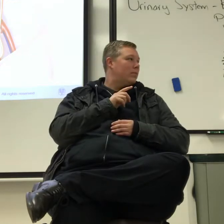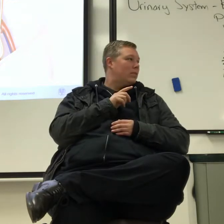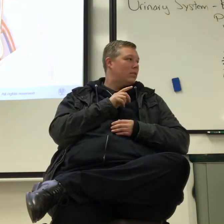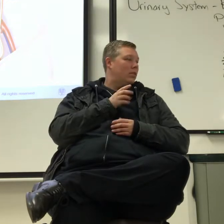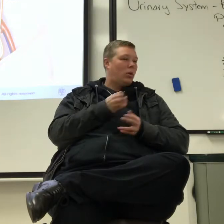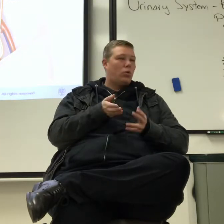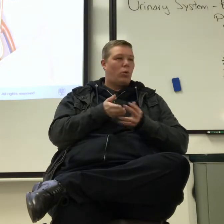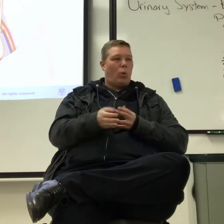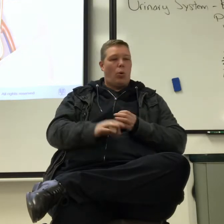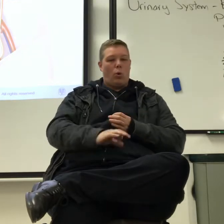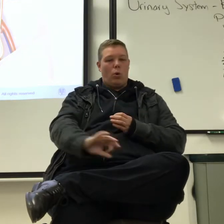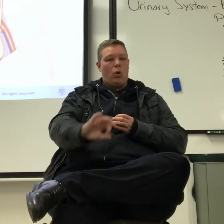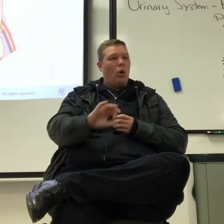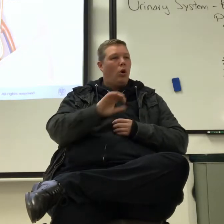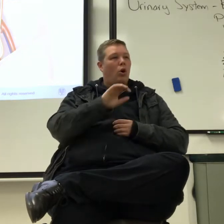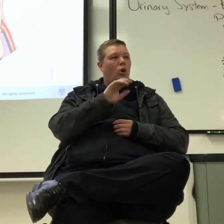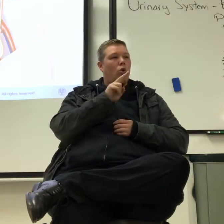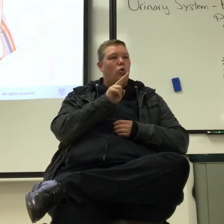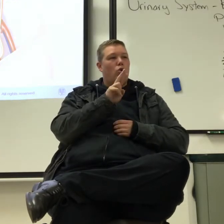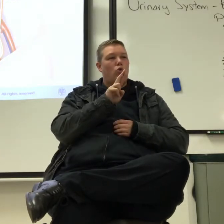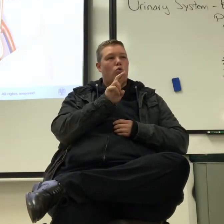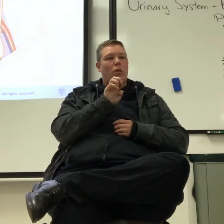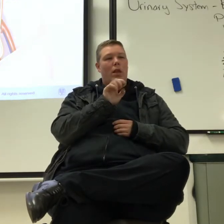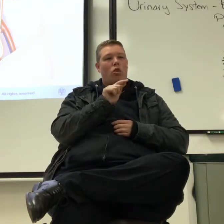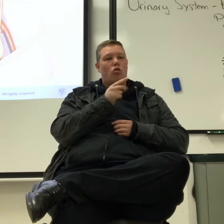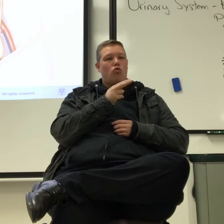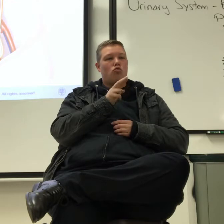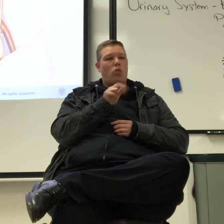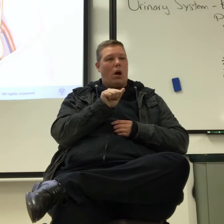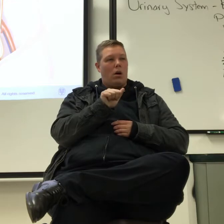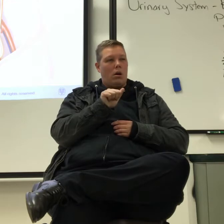The urethra will excrete